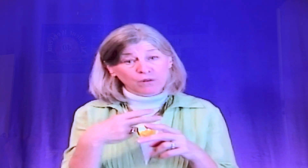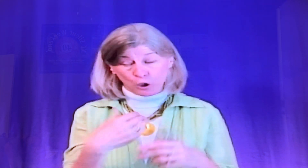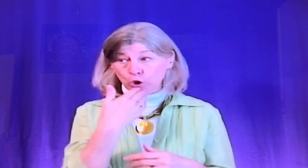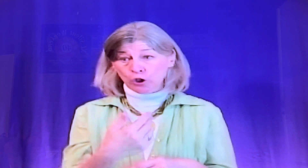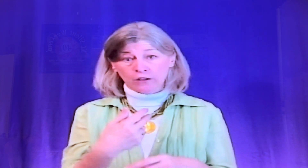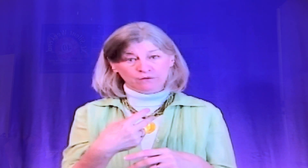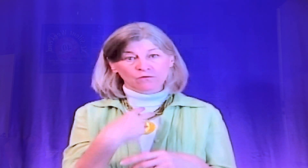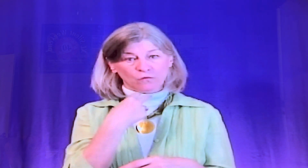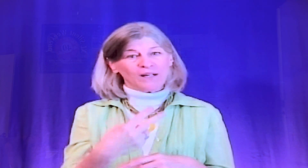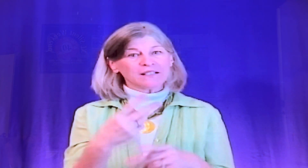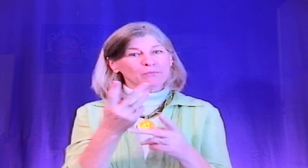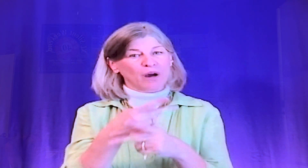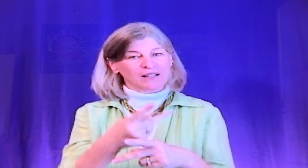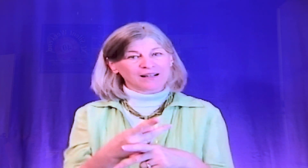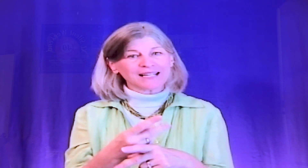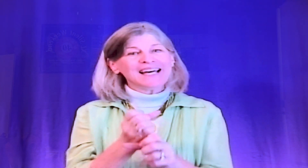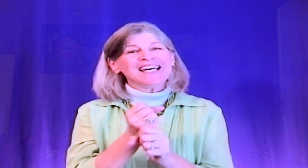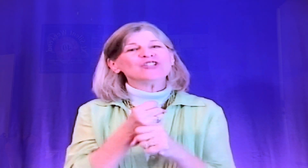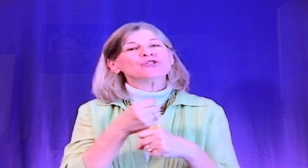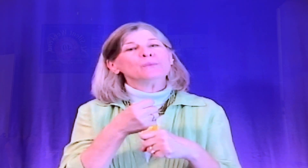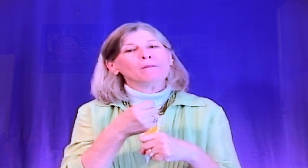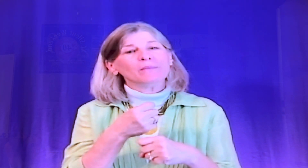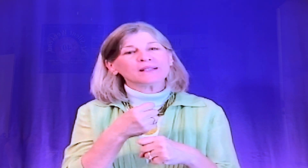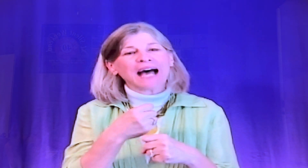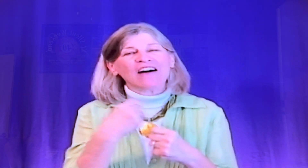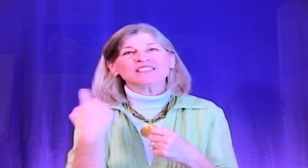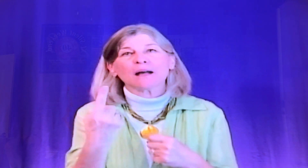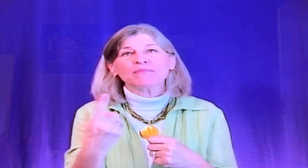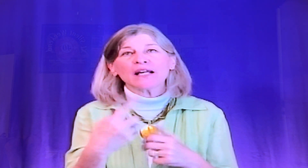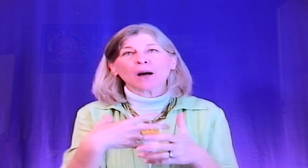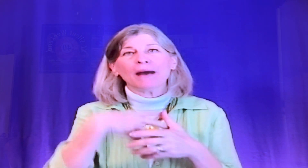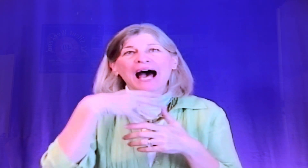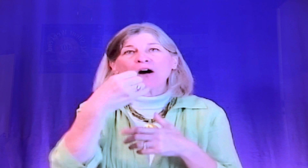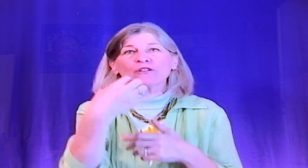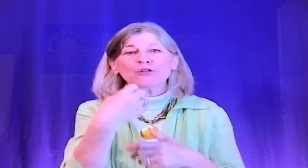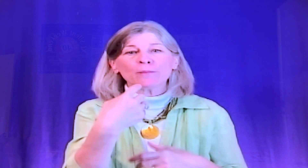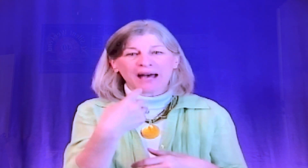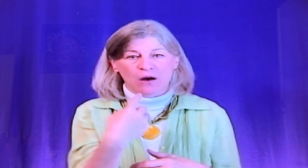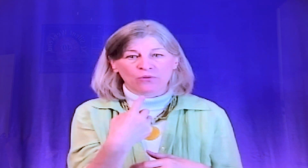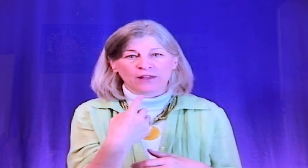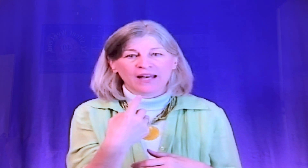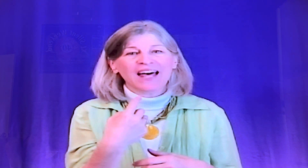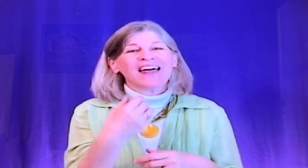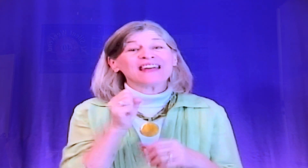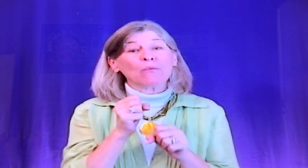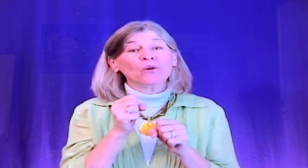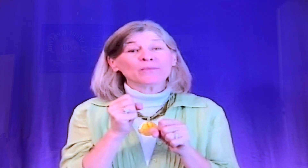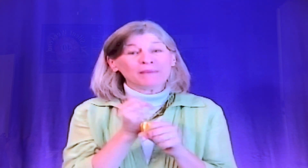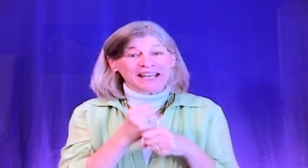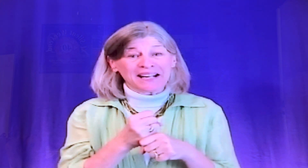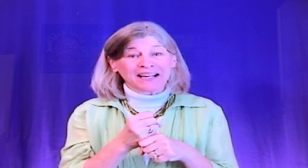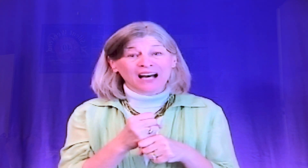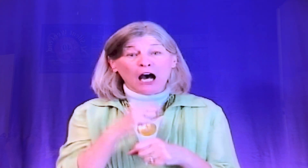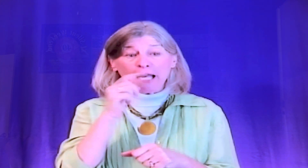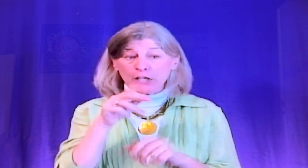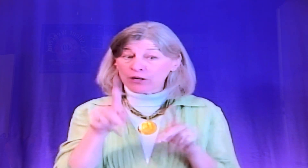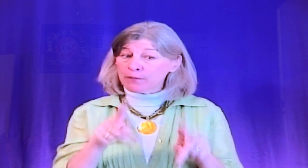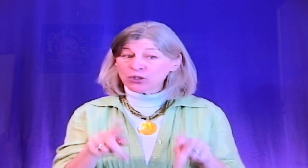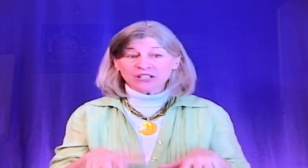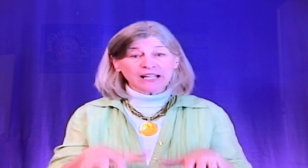a good voicing product is to have something come out of your mouth that would make a hearing person in